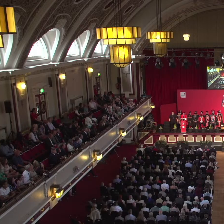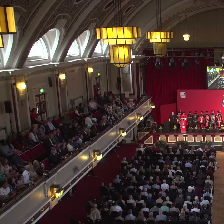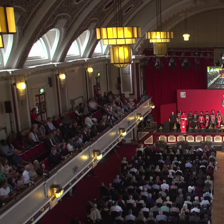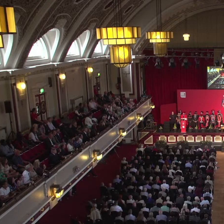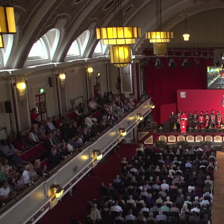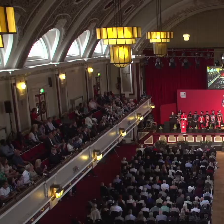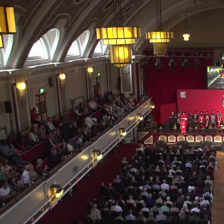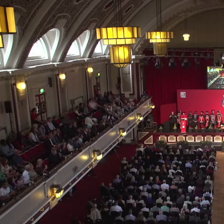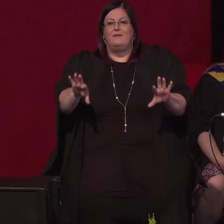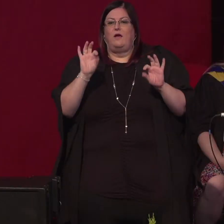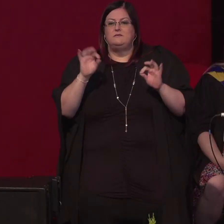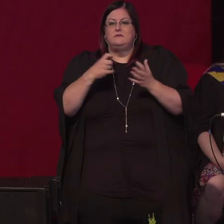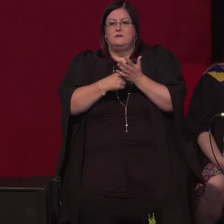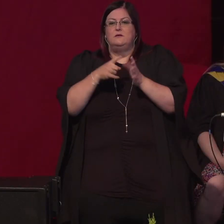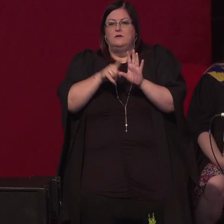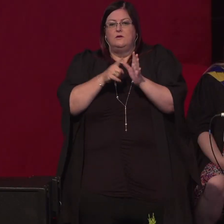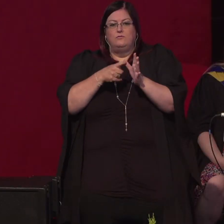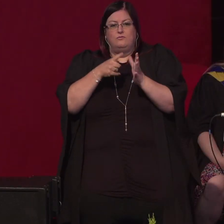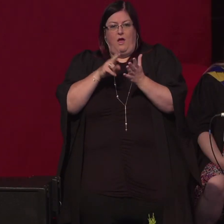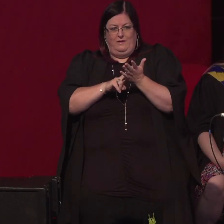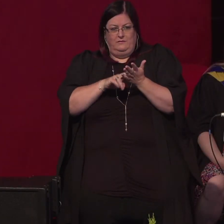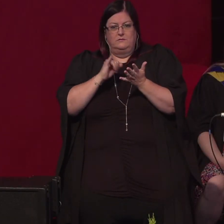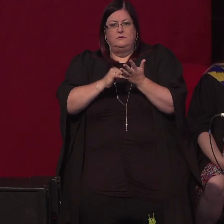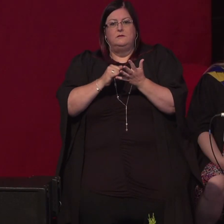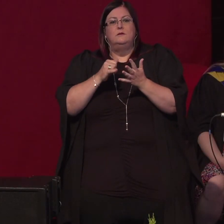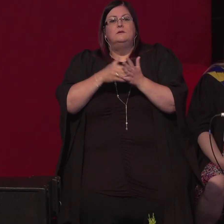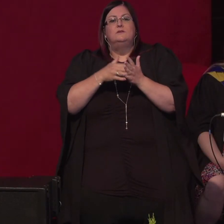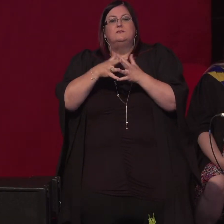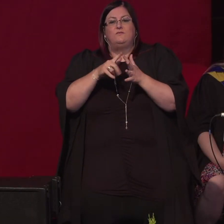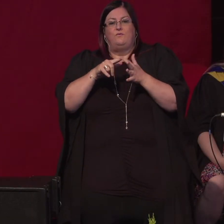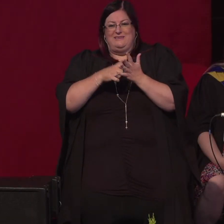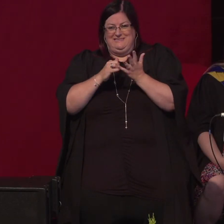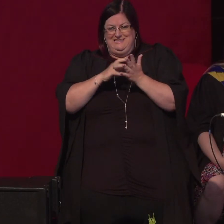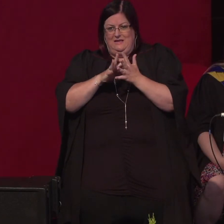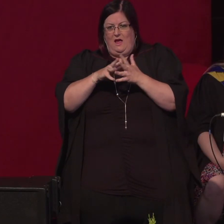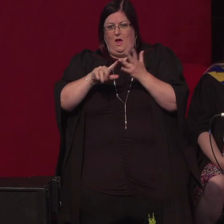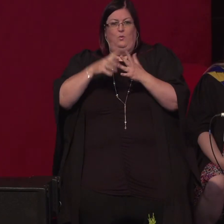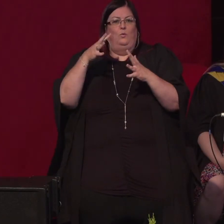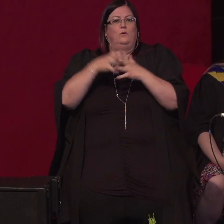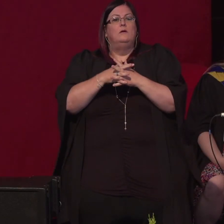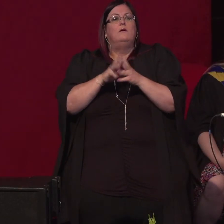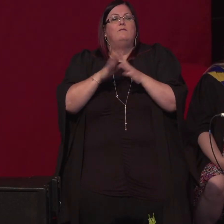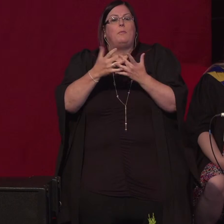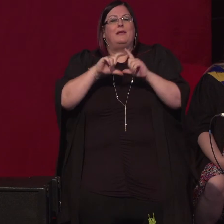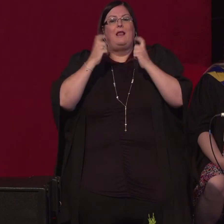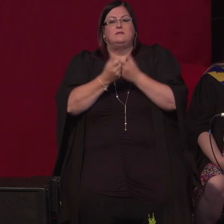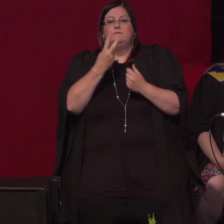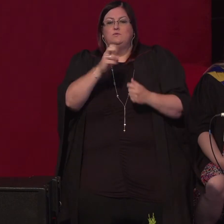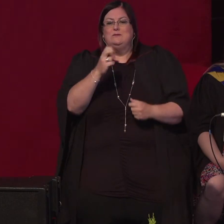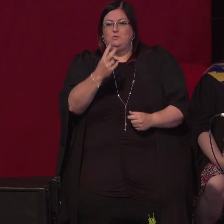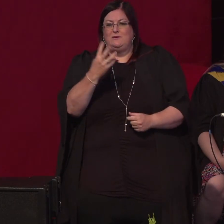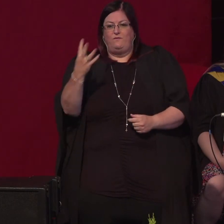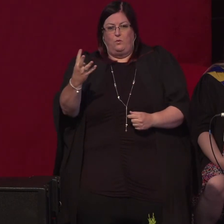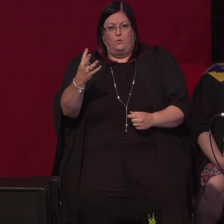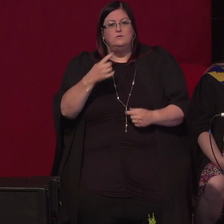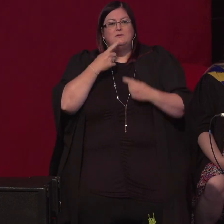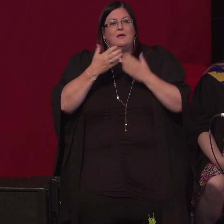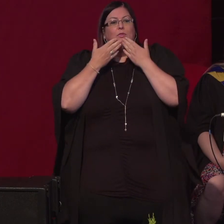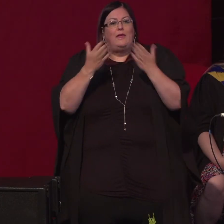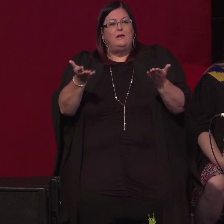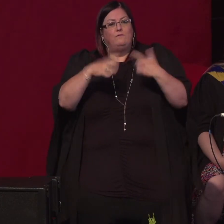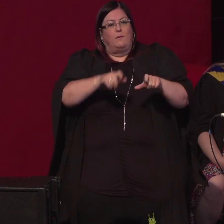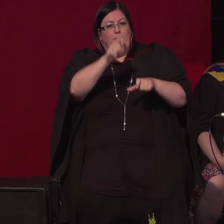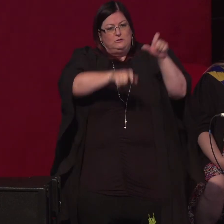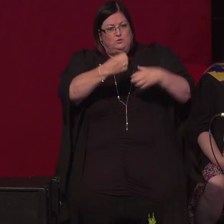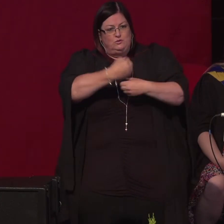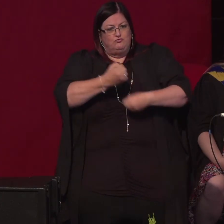I now invite Ryan Swetsnickhow, graduating student from the class of 2024, to the platform to give a vote of thanks on